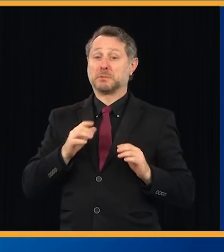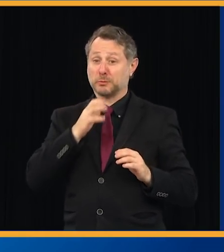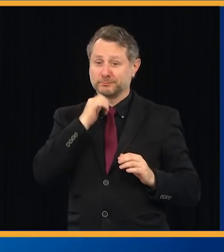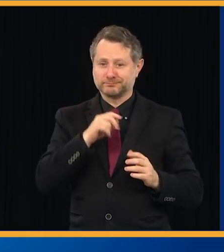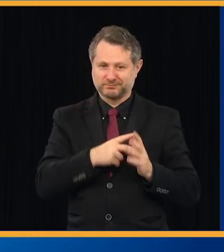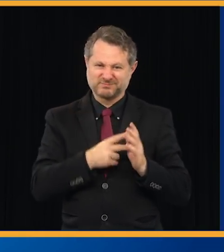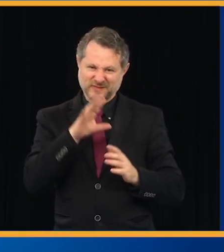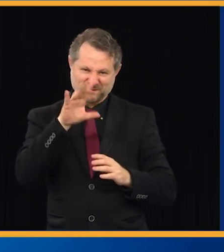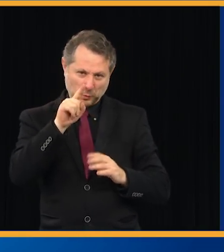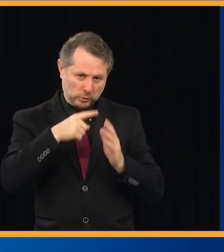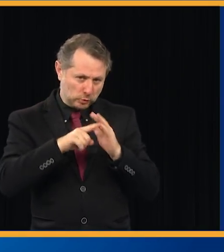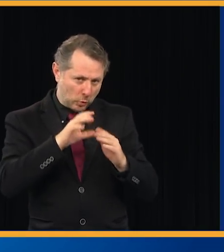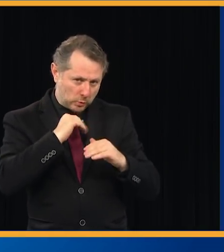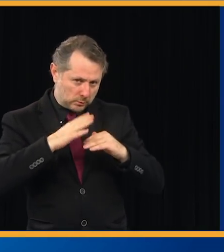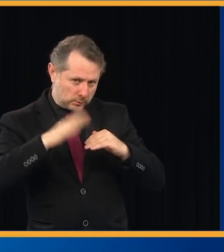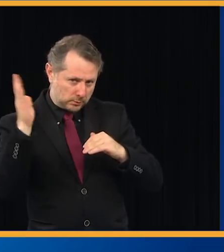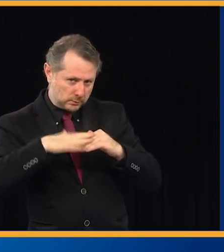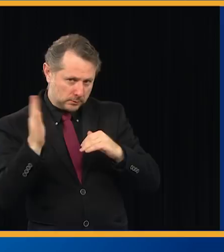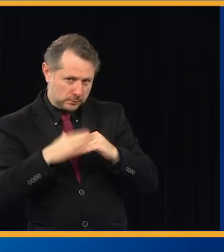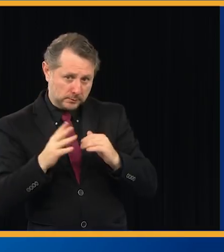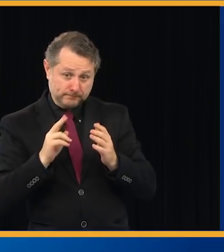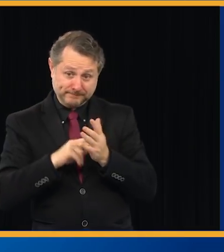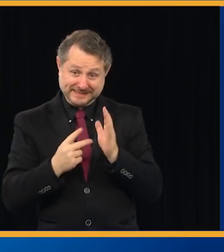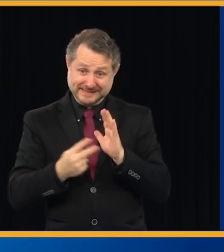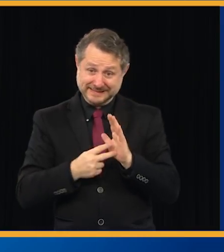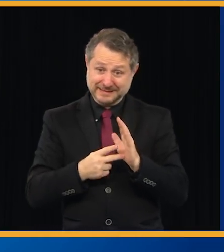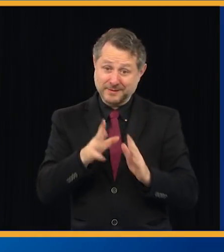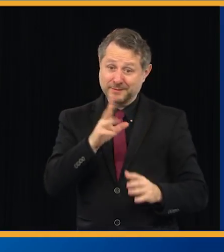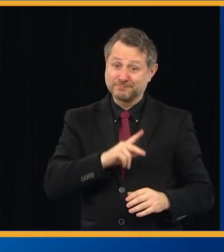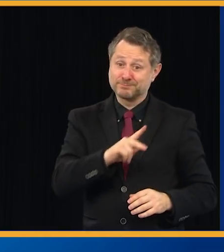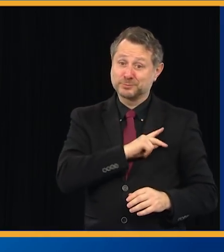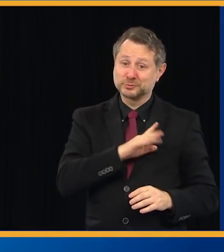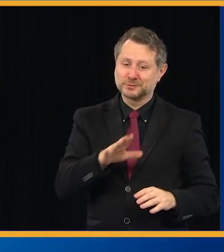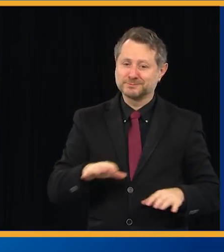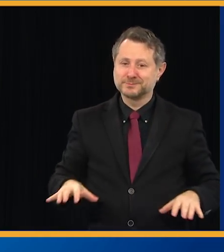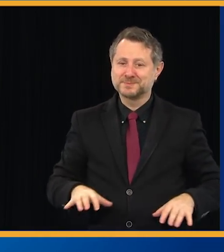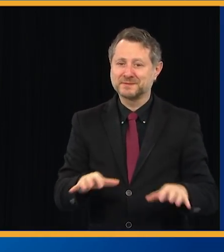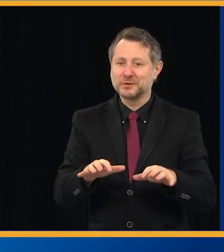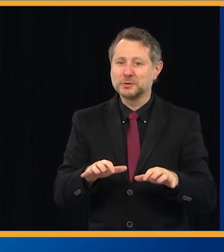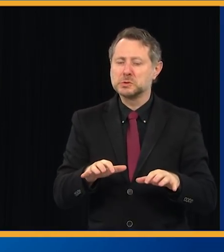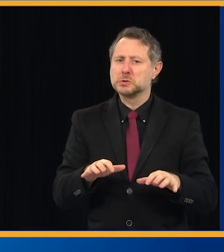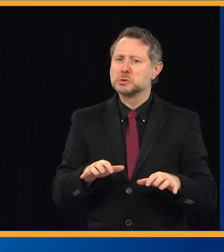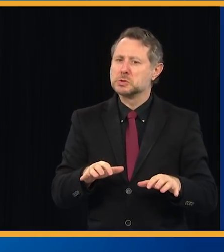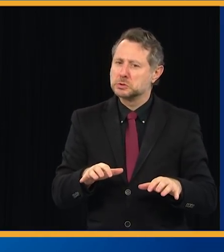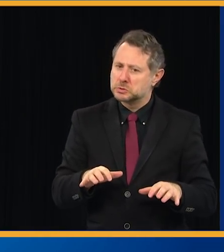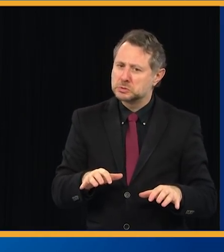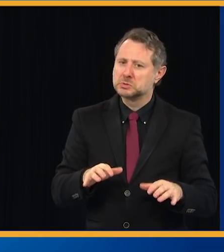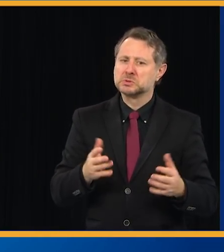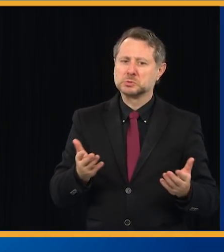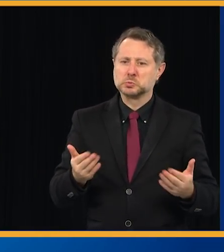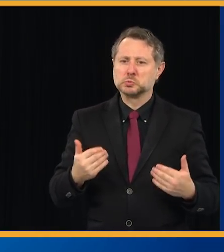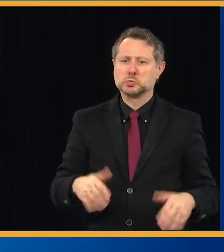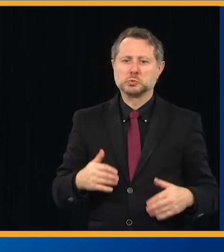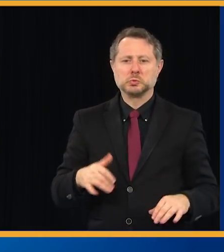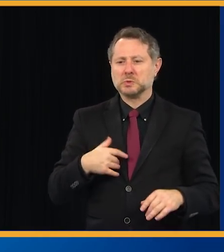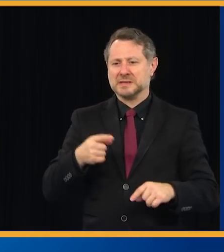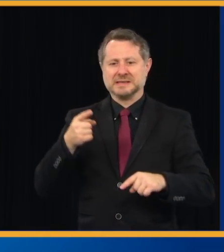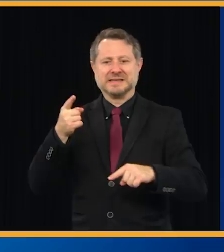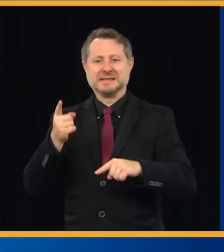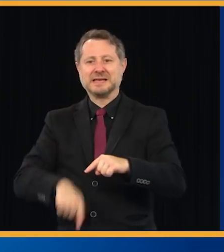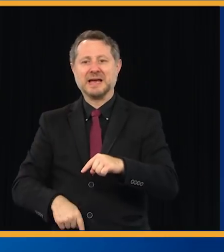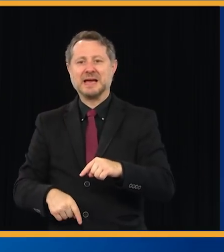But it comes down to personal behavior. This is not a group that we can target with